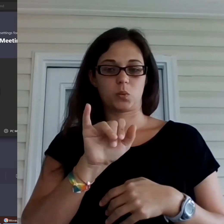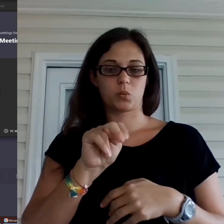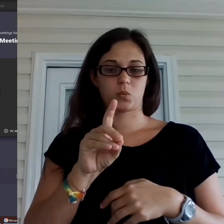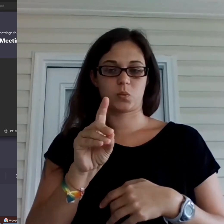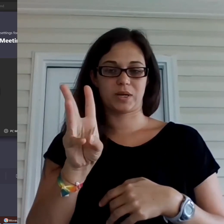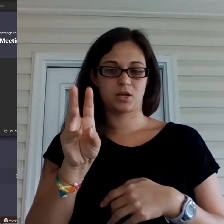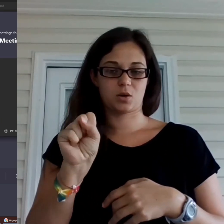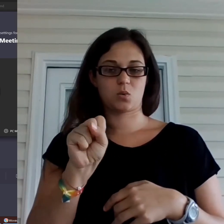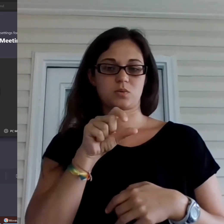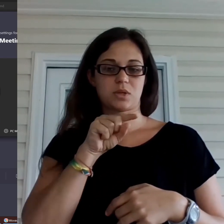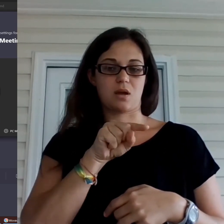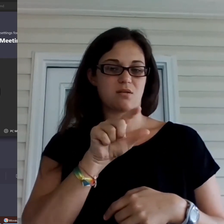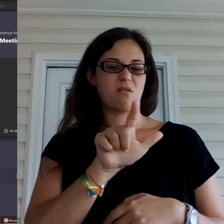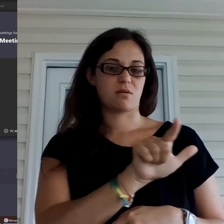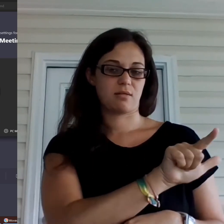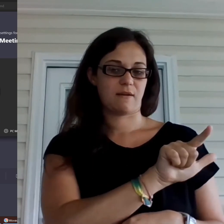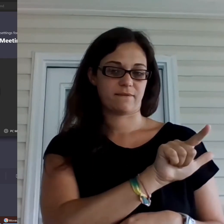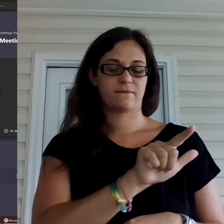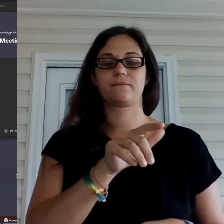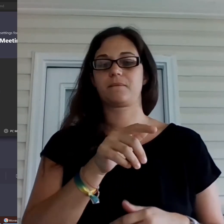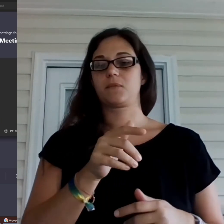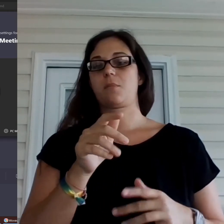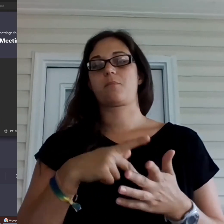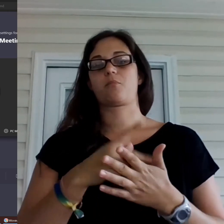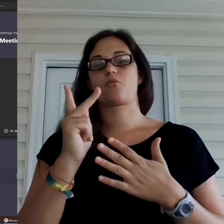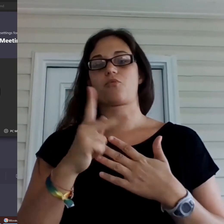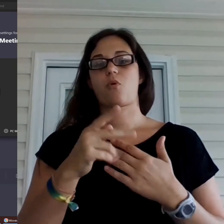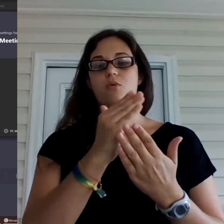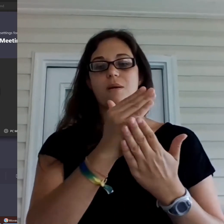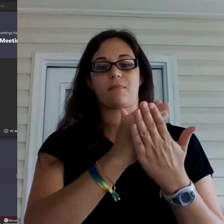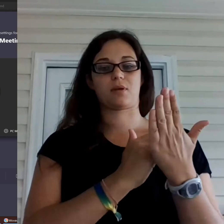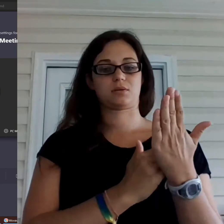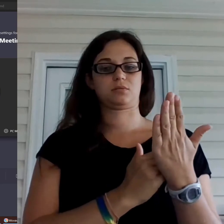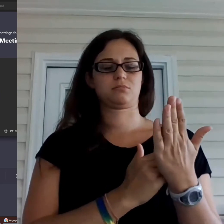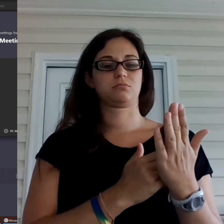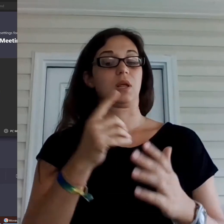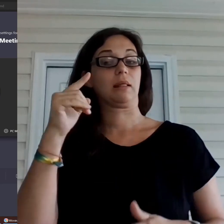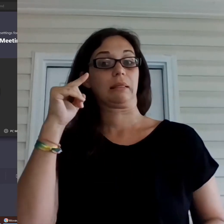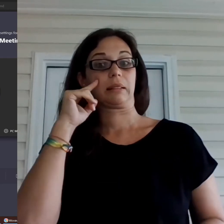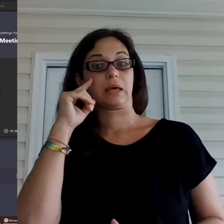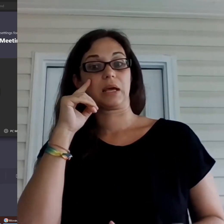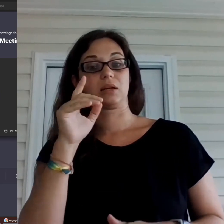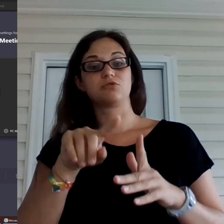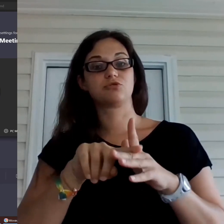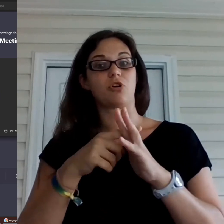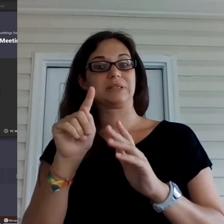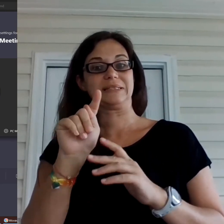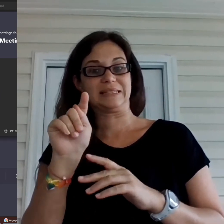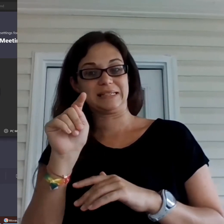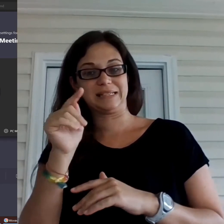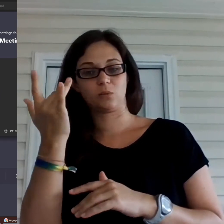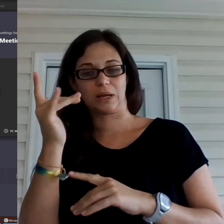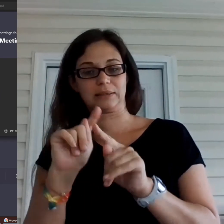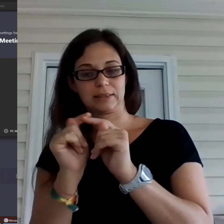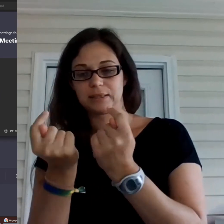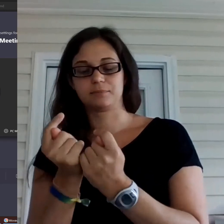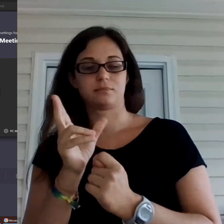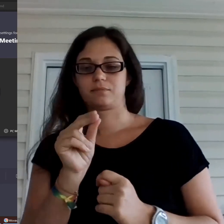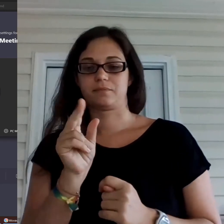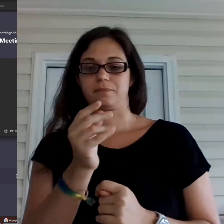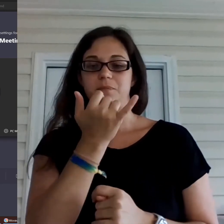at your program list. Now, you would think that it would be under T for Teams, but it's not. It's under